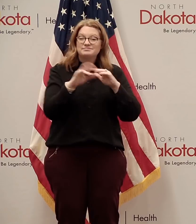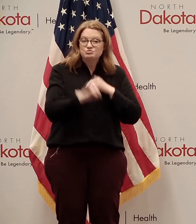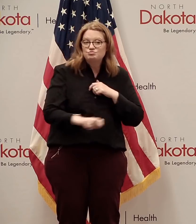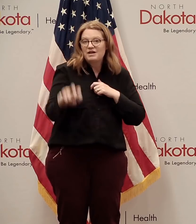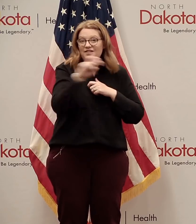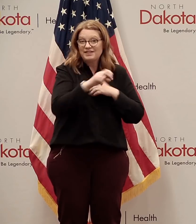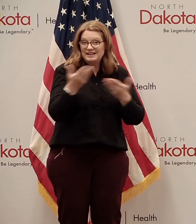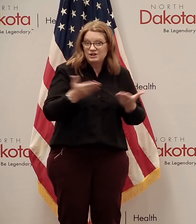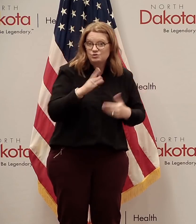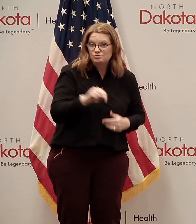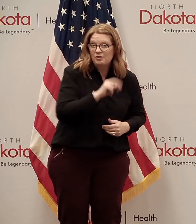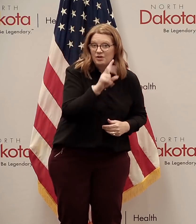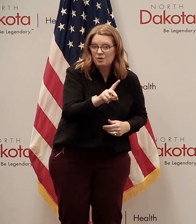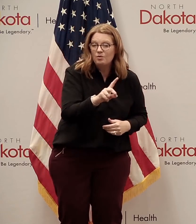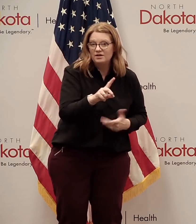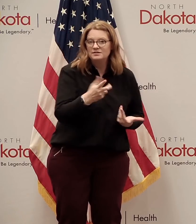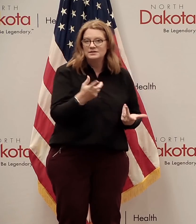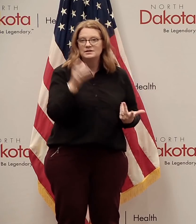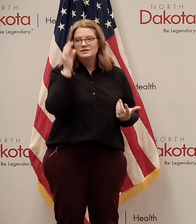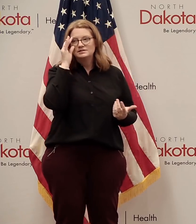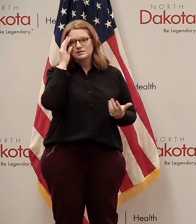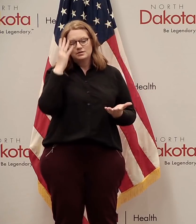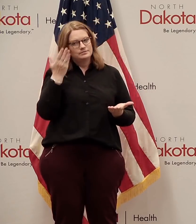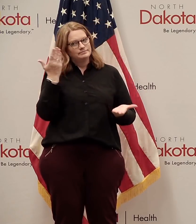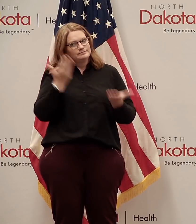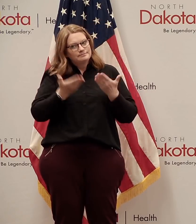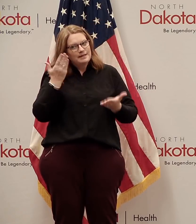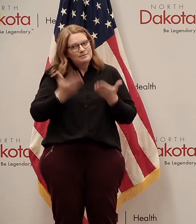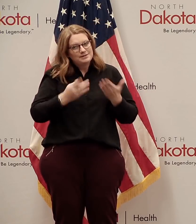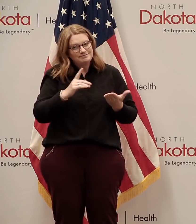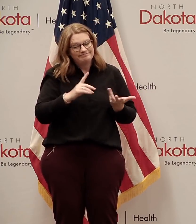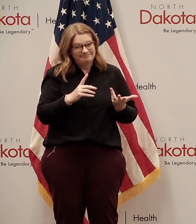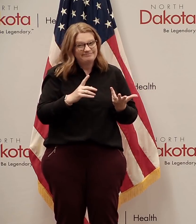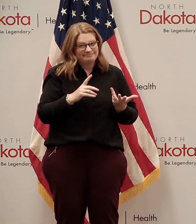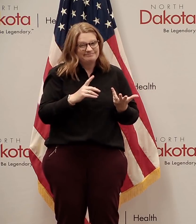this time of year. So maybe we have to be extra